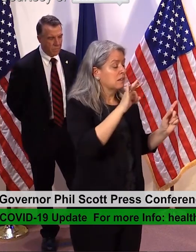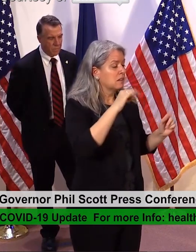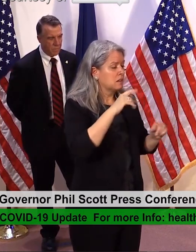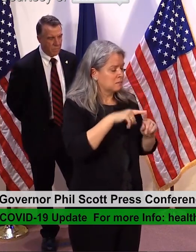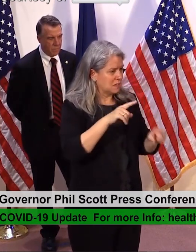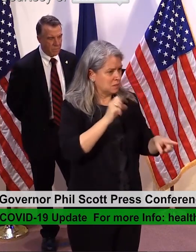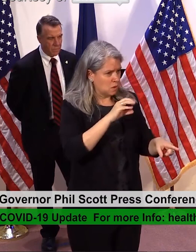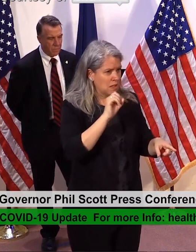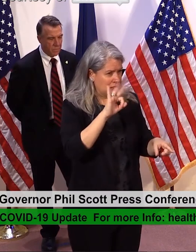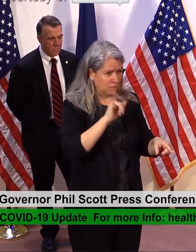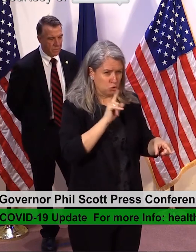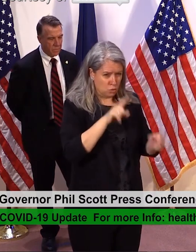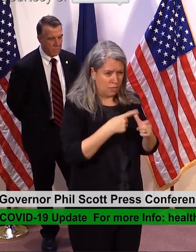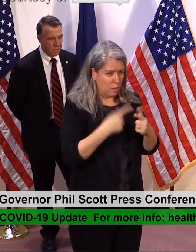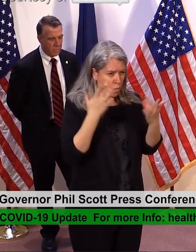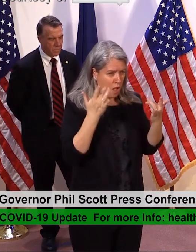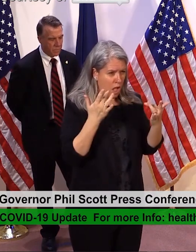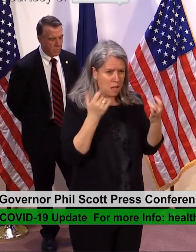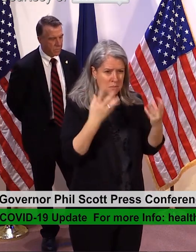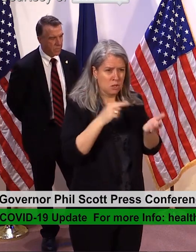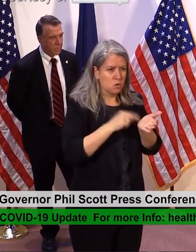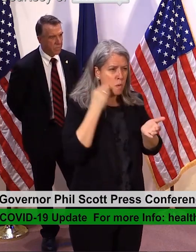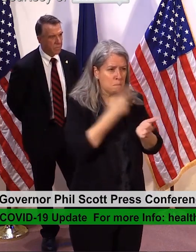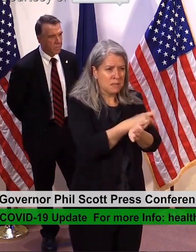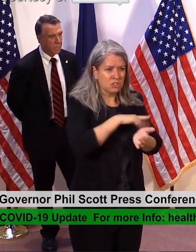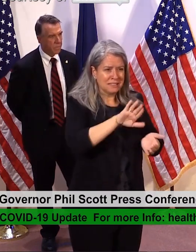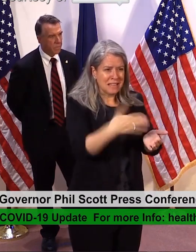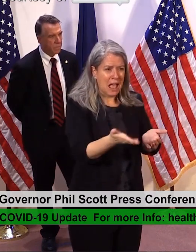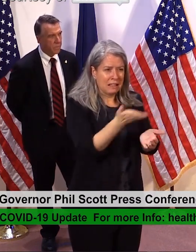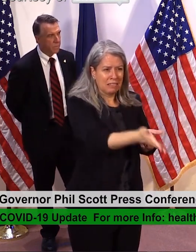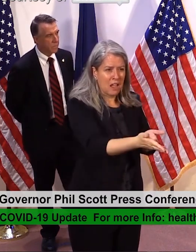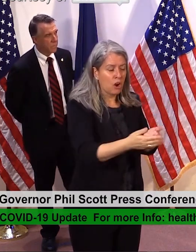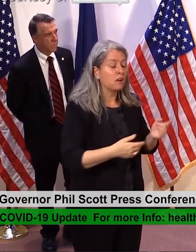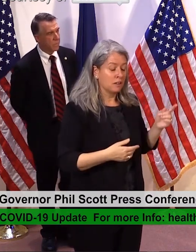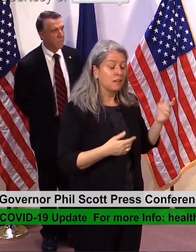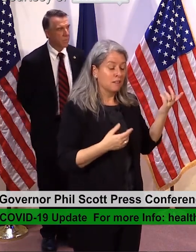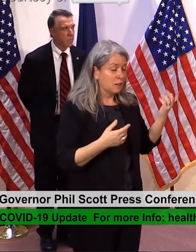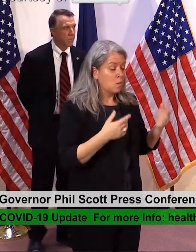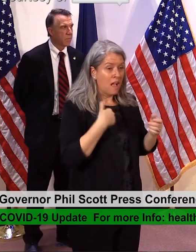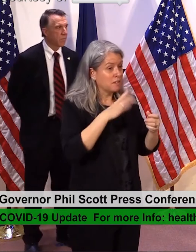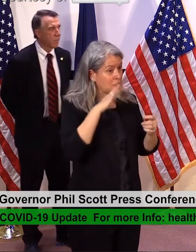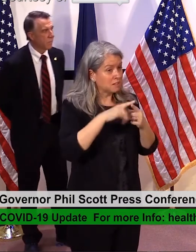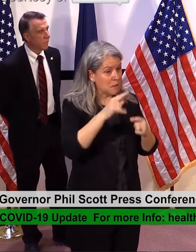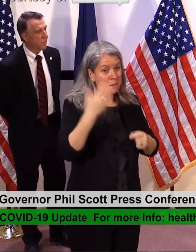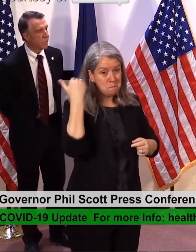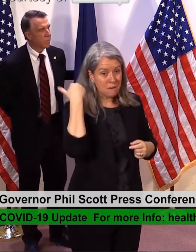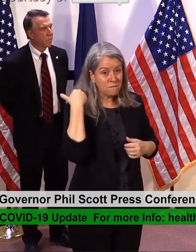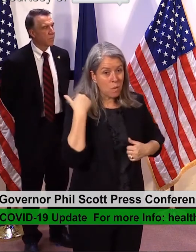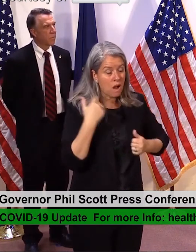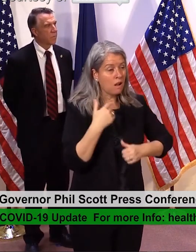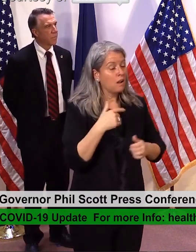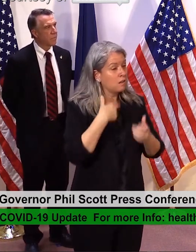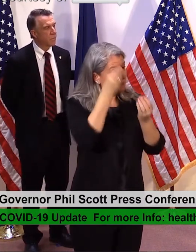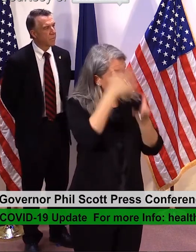standpoint, why are so many nursing home patients dying in place? Yeah. So actually, I've addressed this at previous press